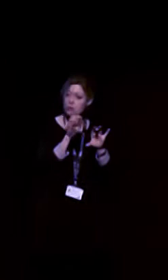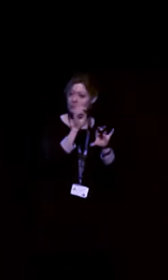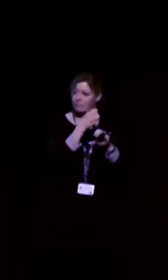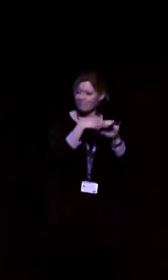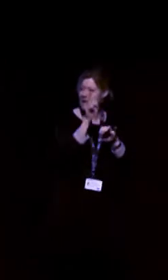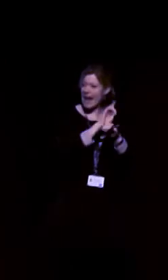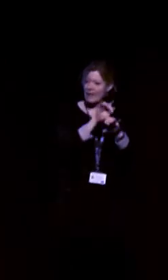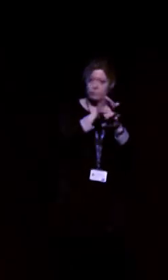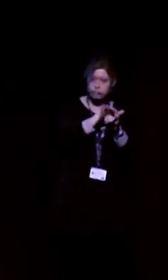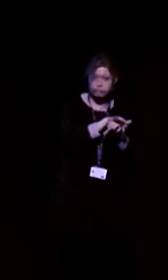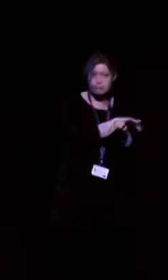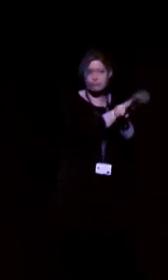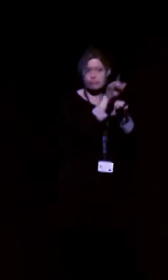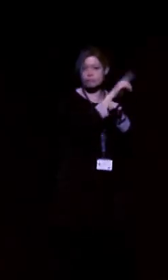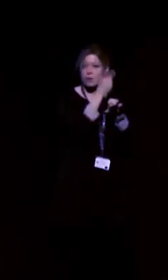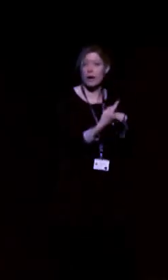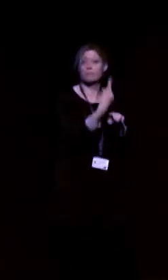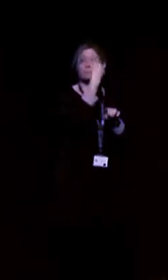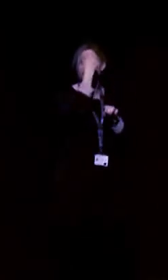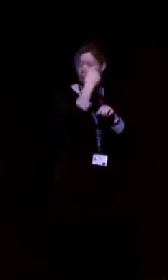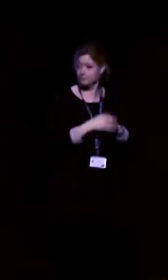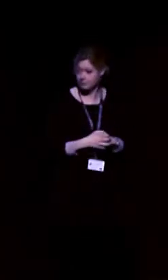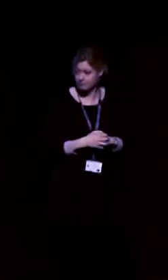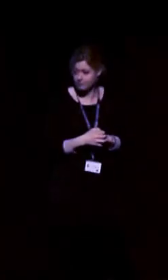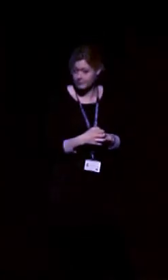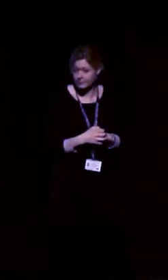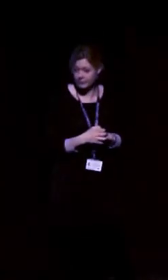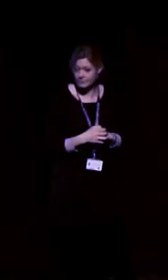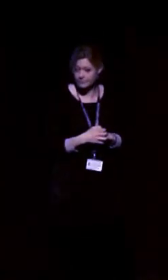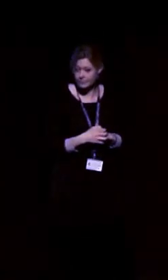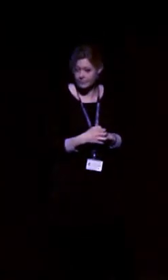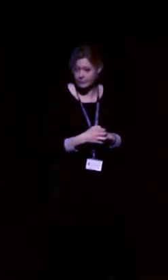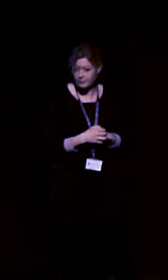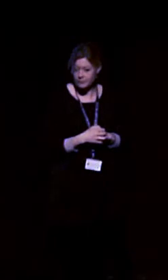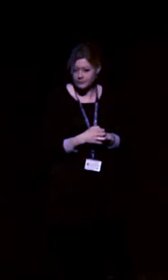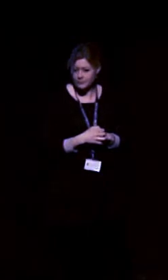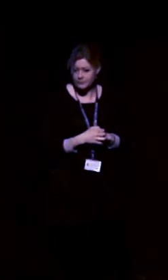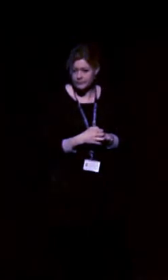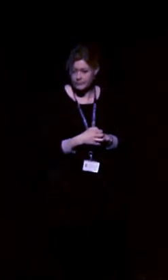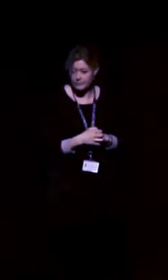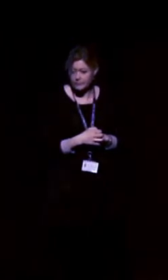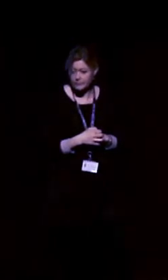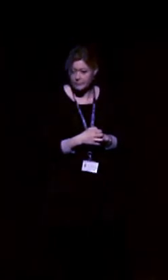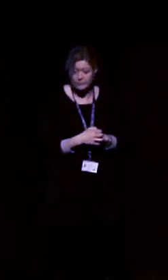sent up the acoustic nerves. Now, sound,